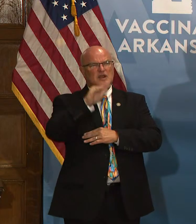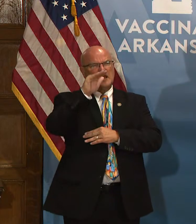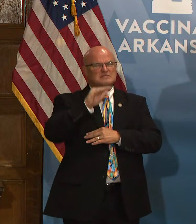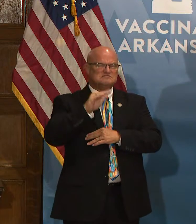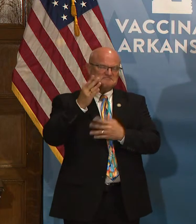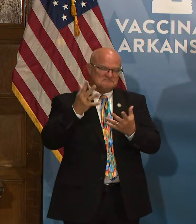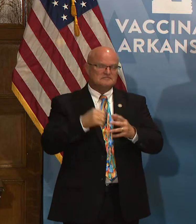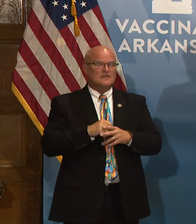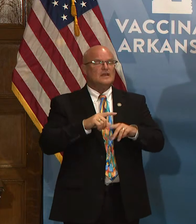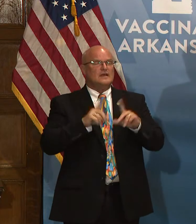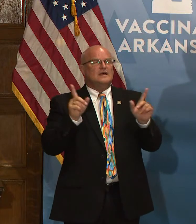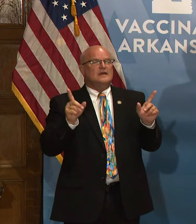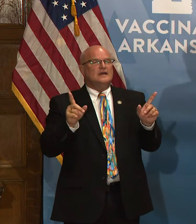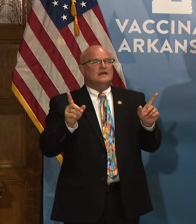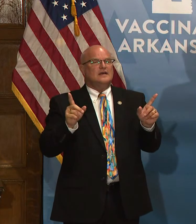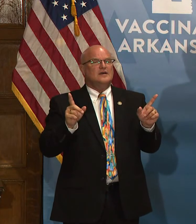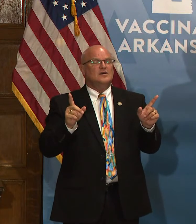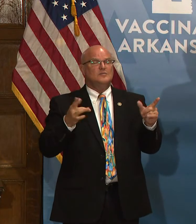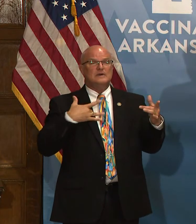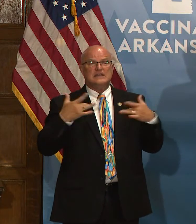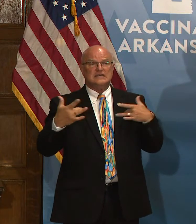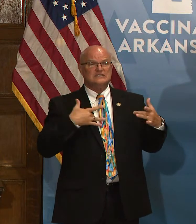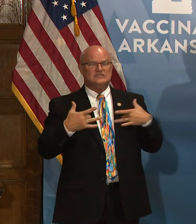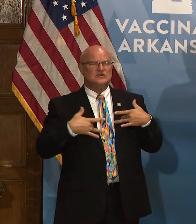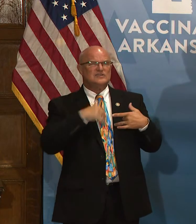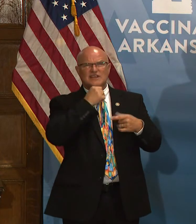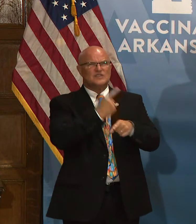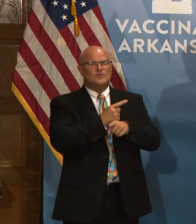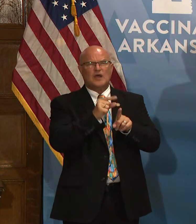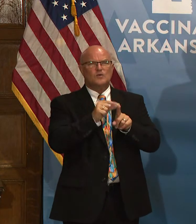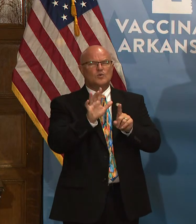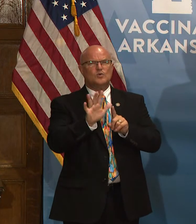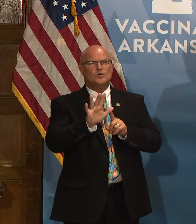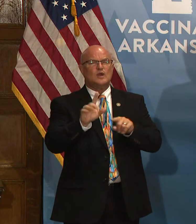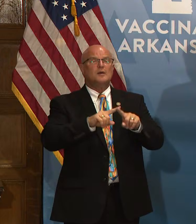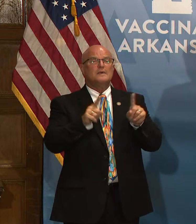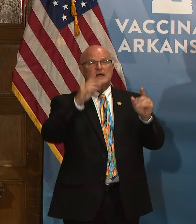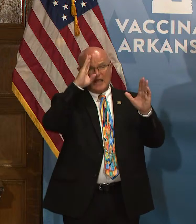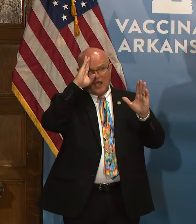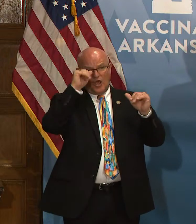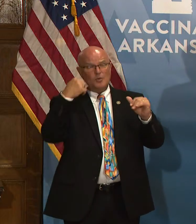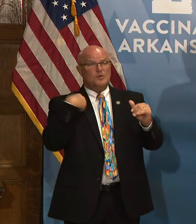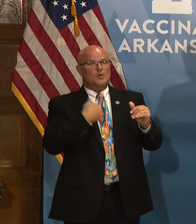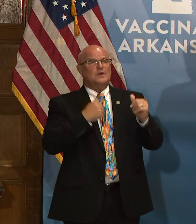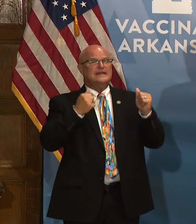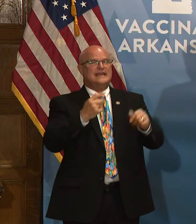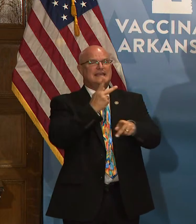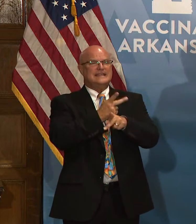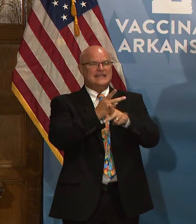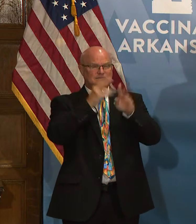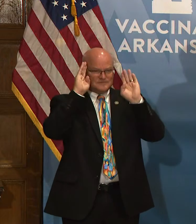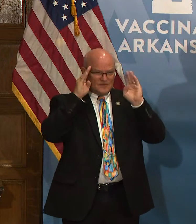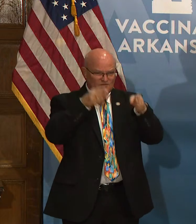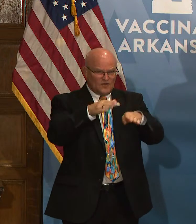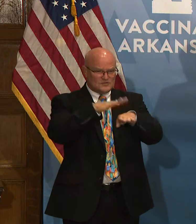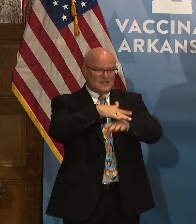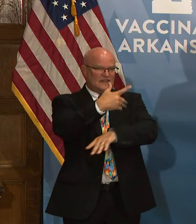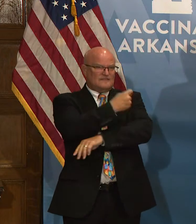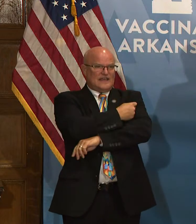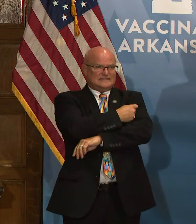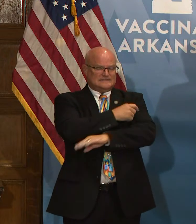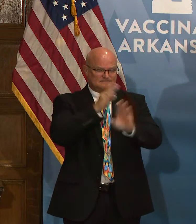up. But concern is not the right word, but I hope that we can keep the focus on the